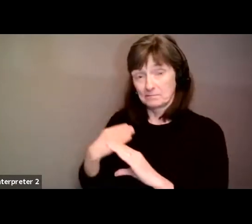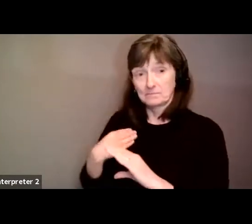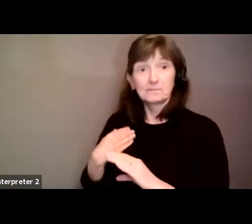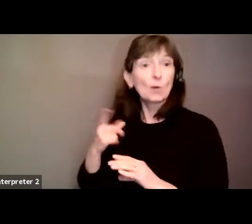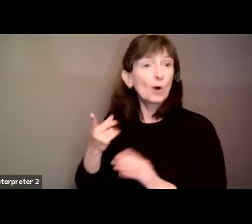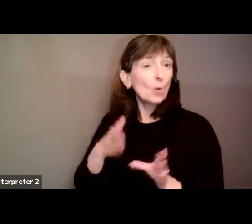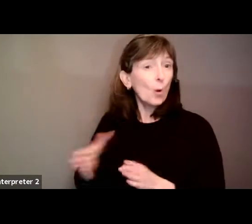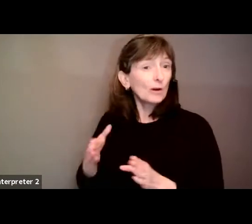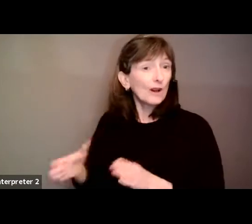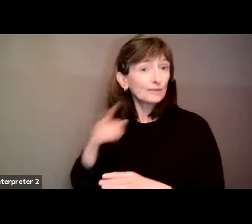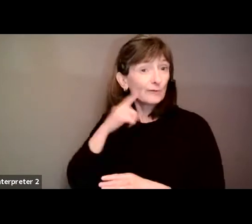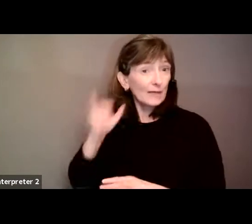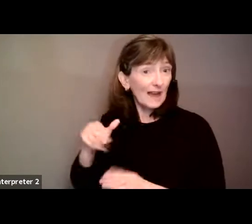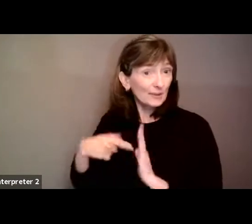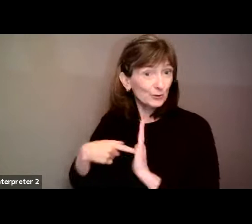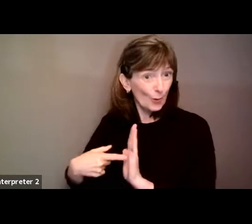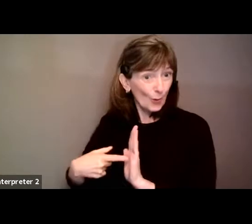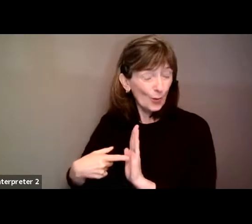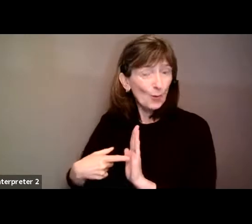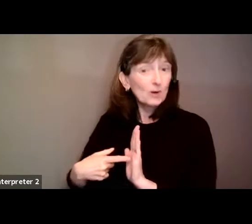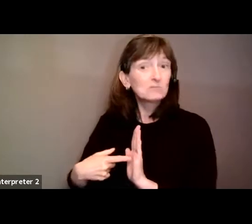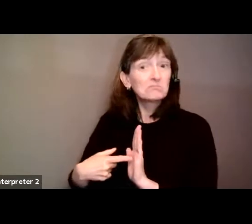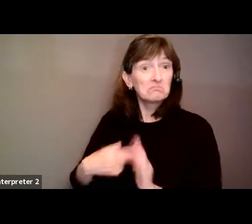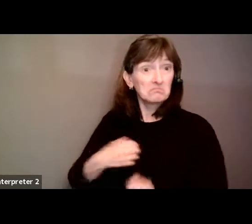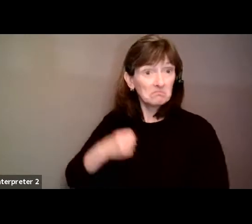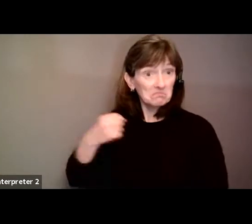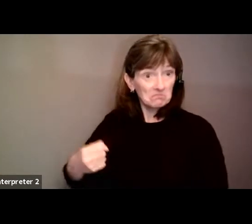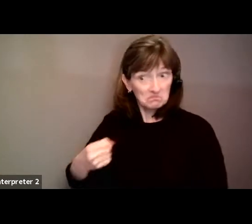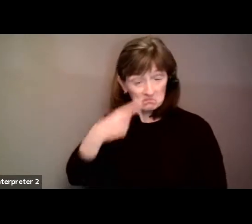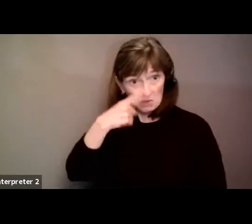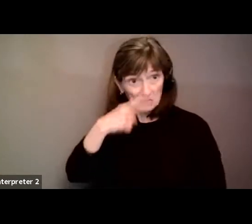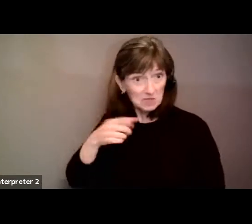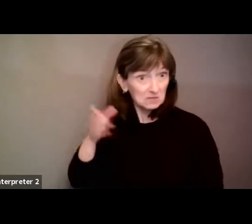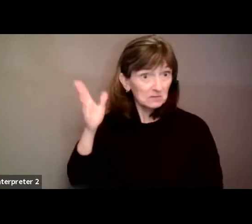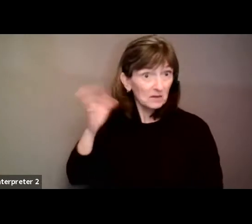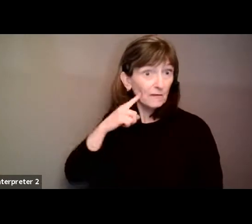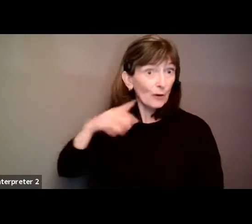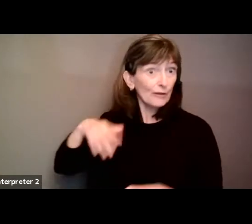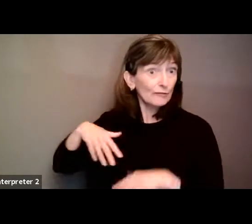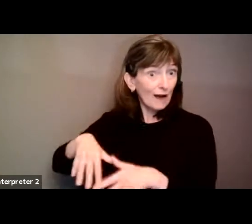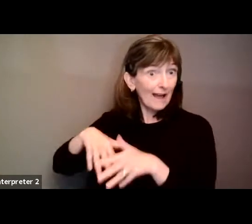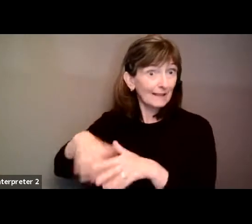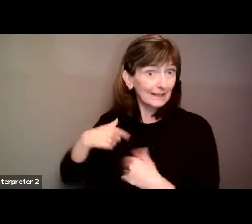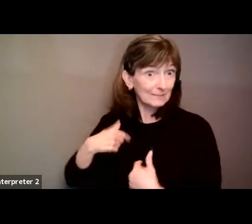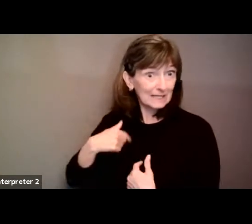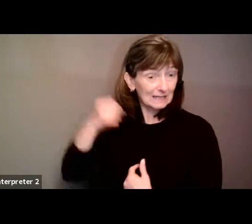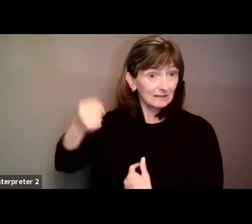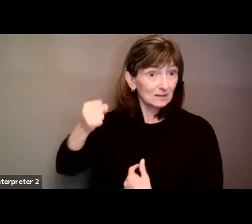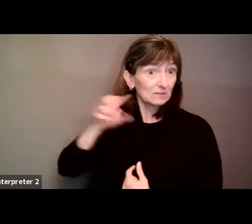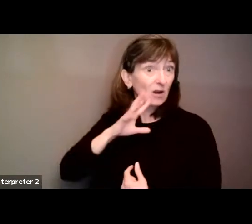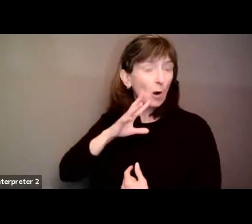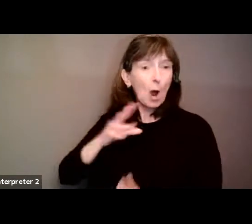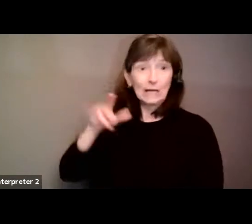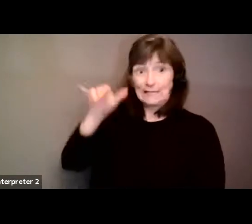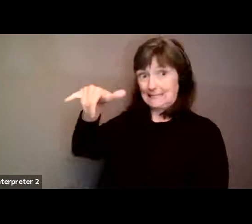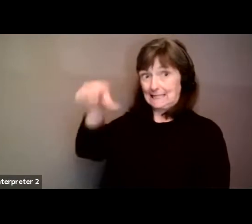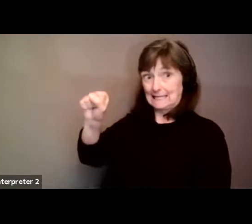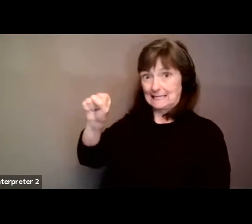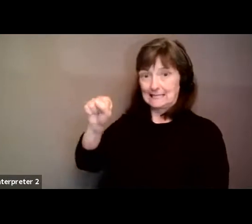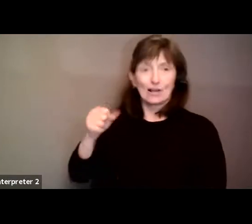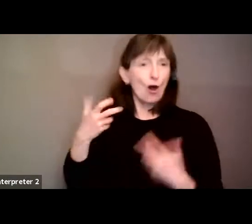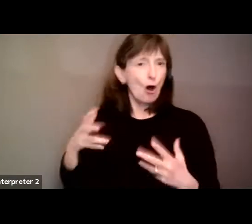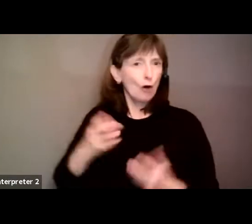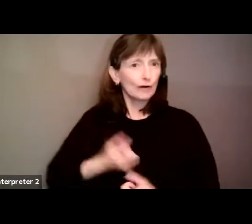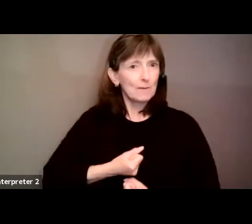in town for the show and asked if I would speak for a few minutes at the rally. I jumped at the opportunity. I even had a poem I'd written about